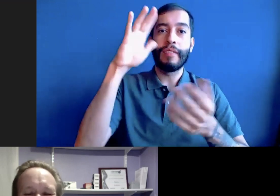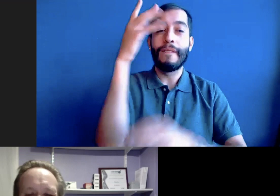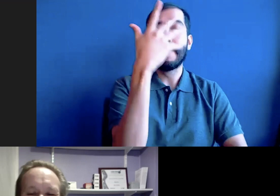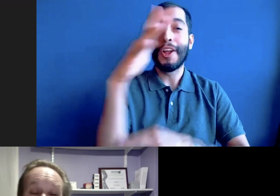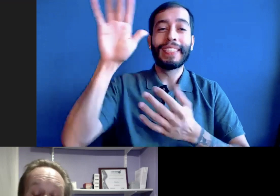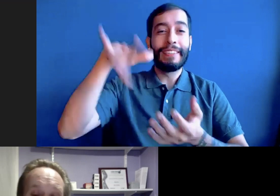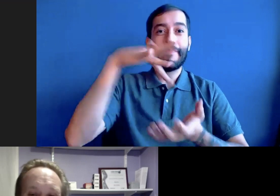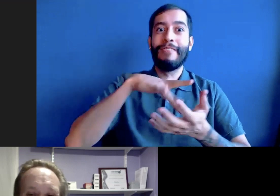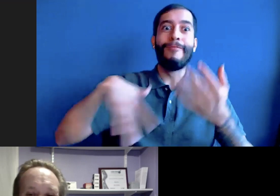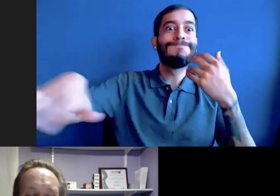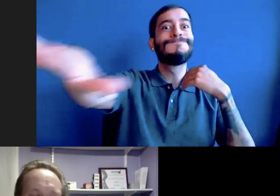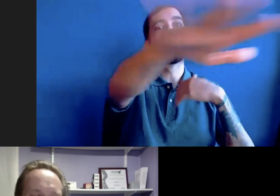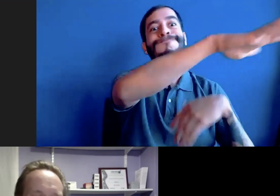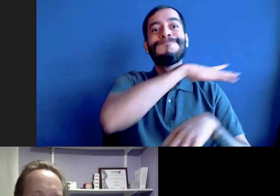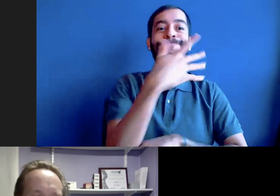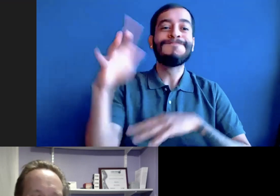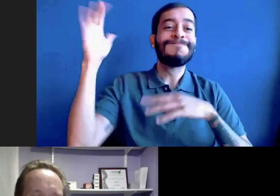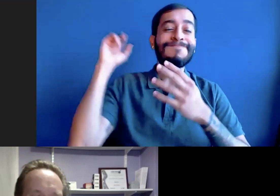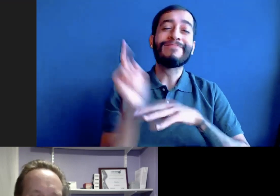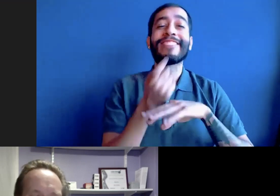ideas came together,